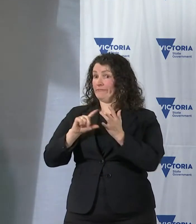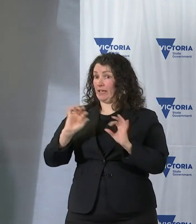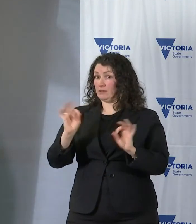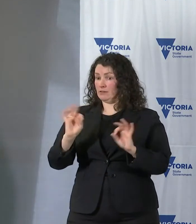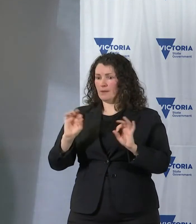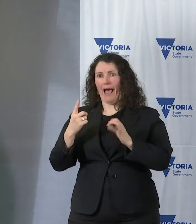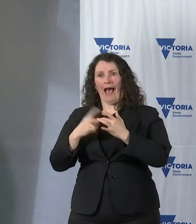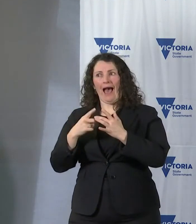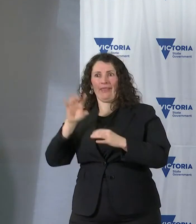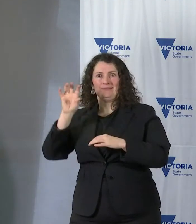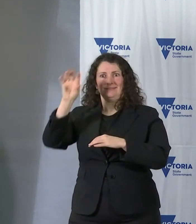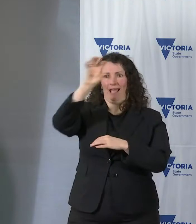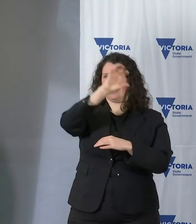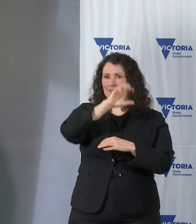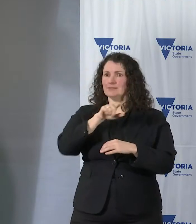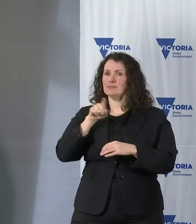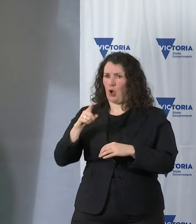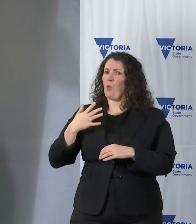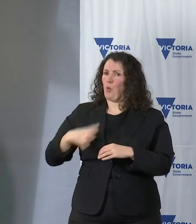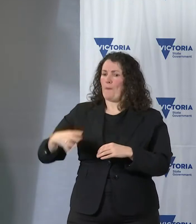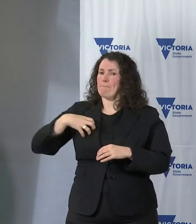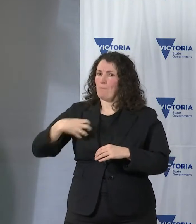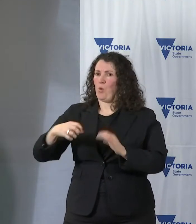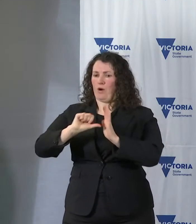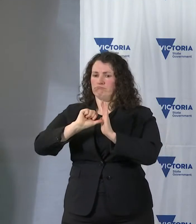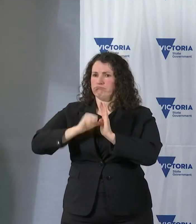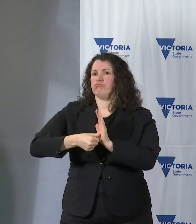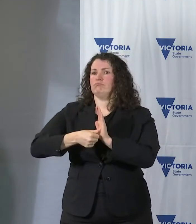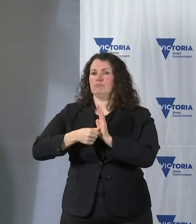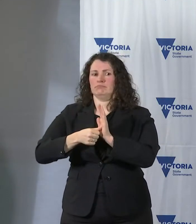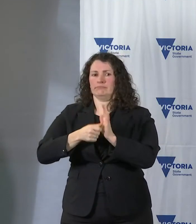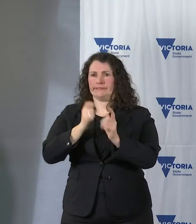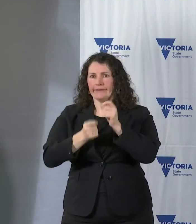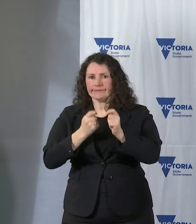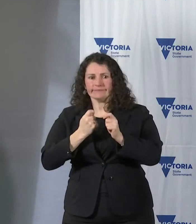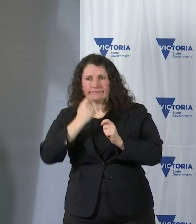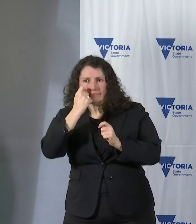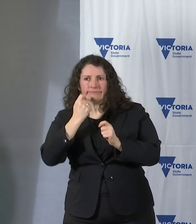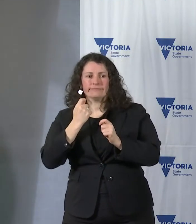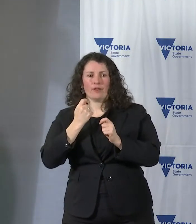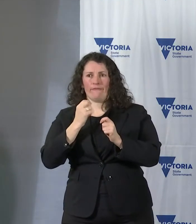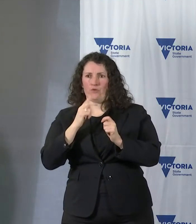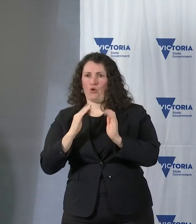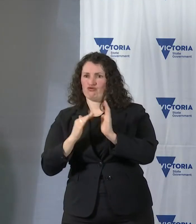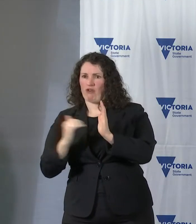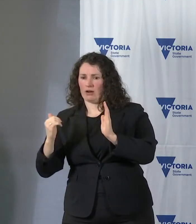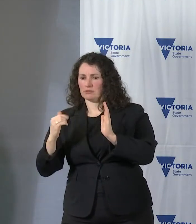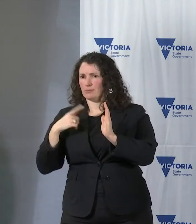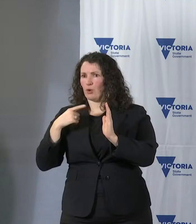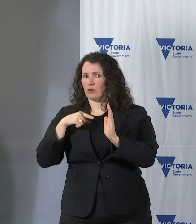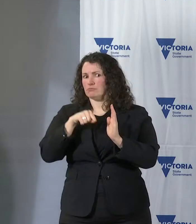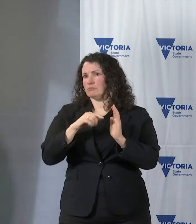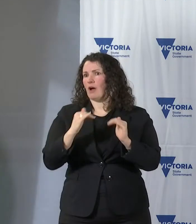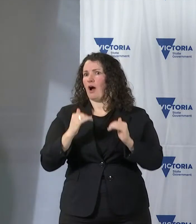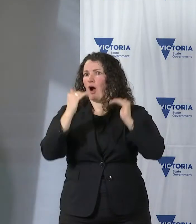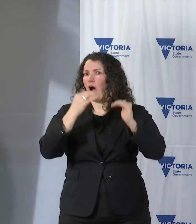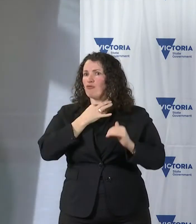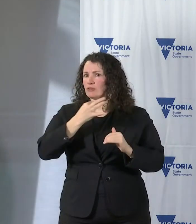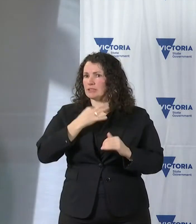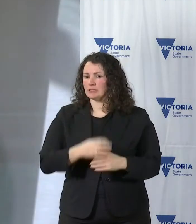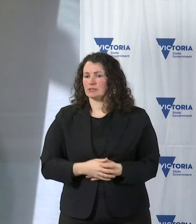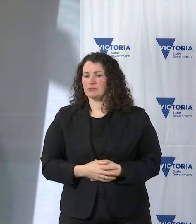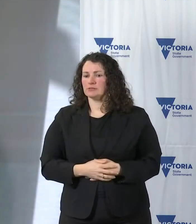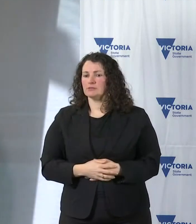testing, we don't shy away from. What we do commit to, obviously, is working through with the